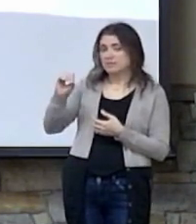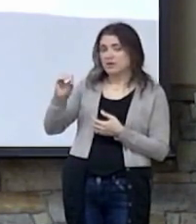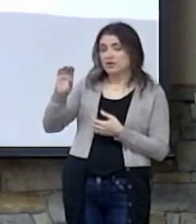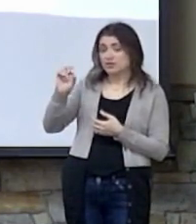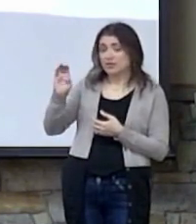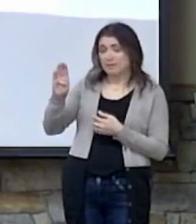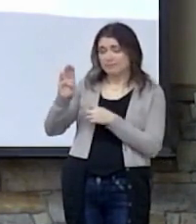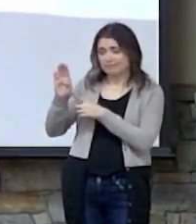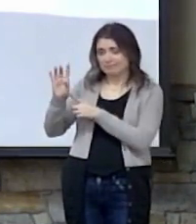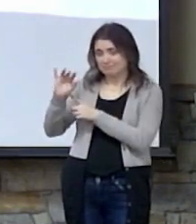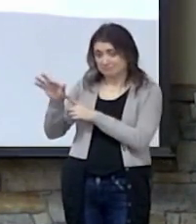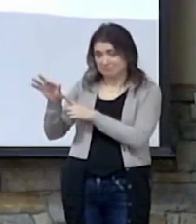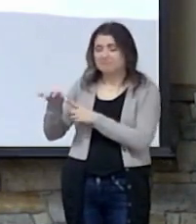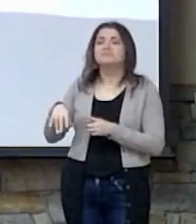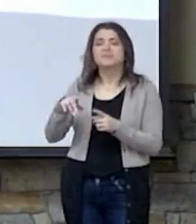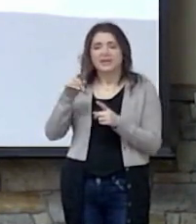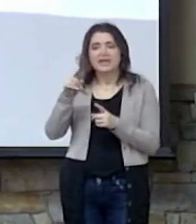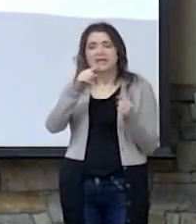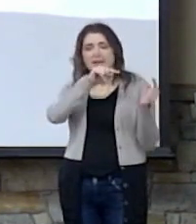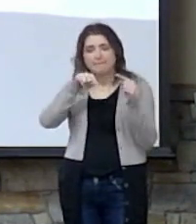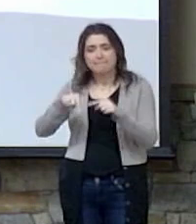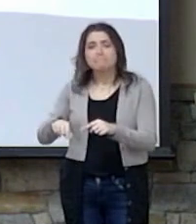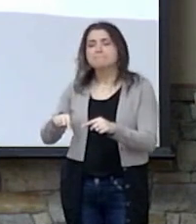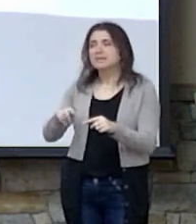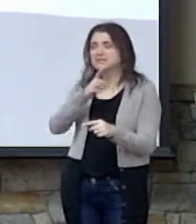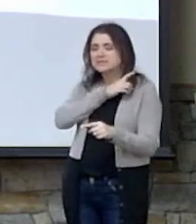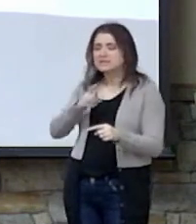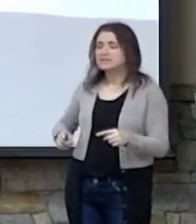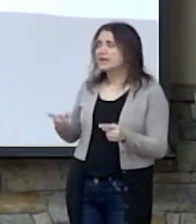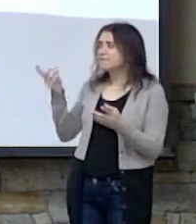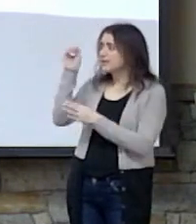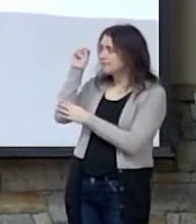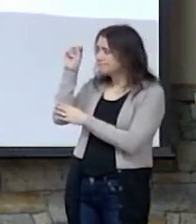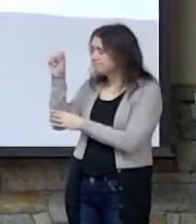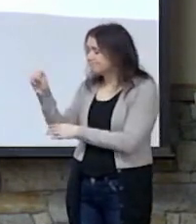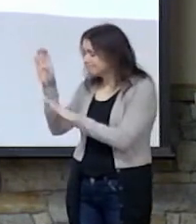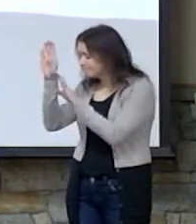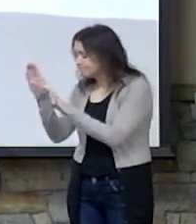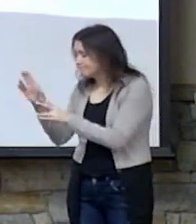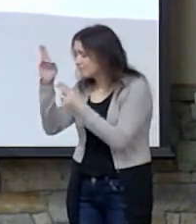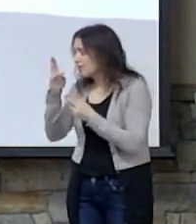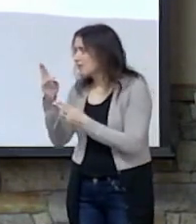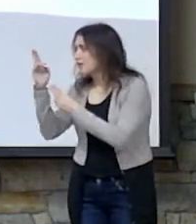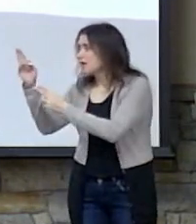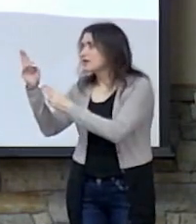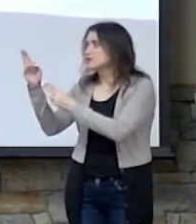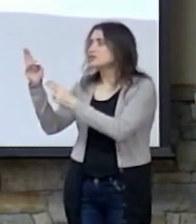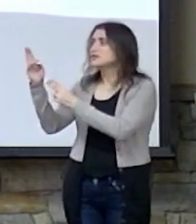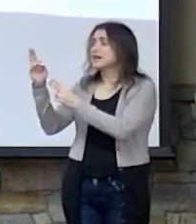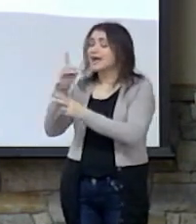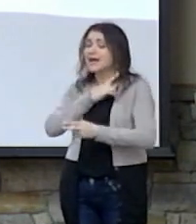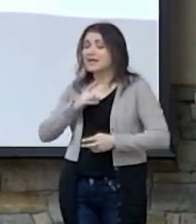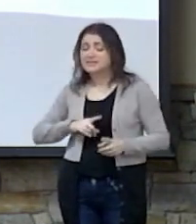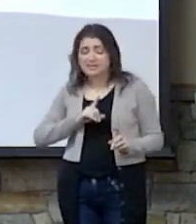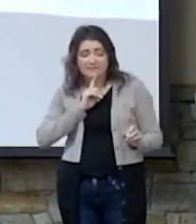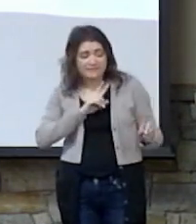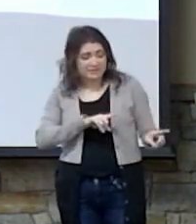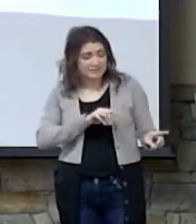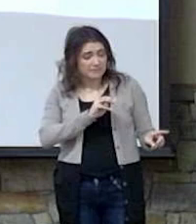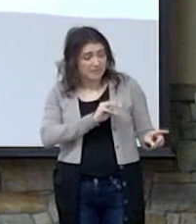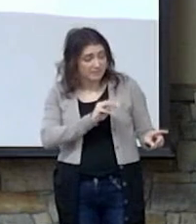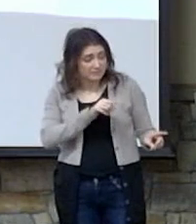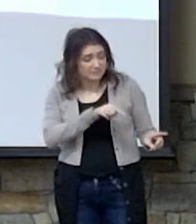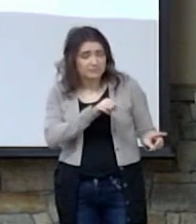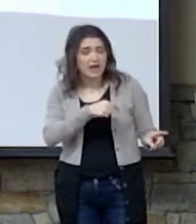of Saul, came to David and fell on his face and paid homage. And David said, Mephibosheth? And he answered,